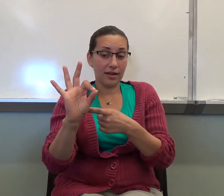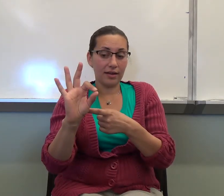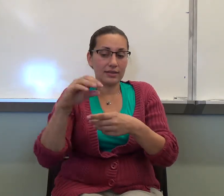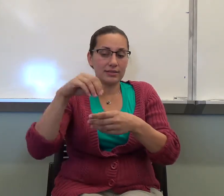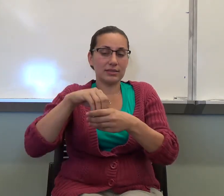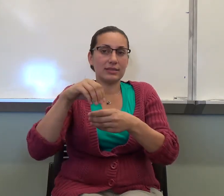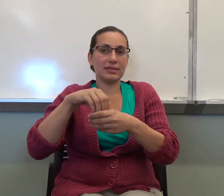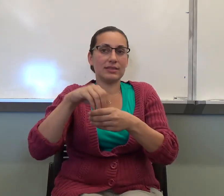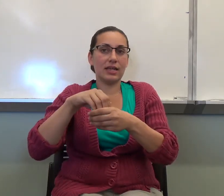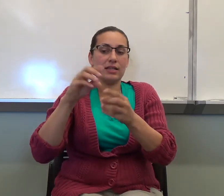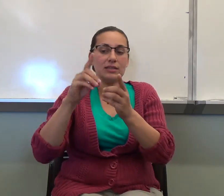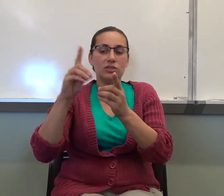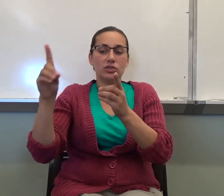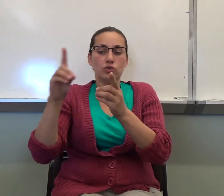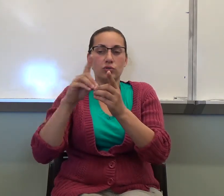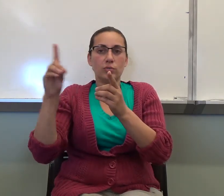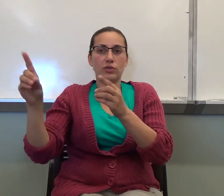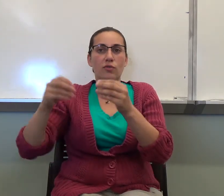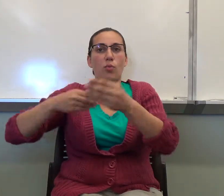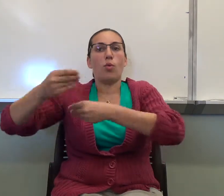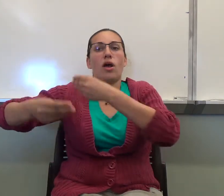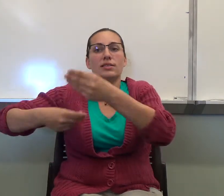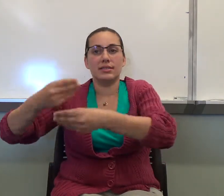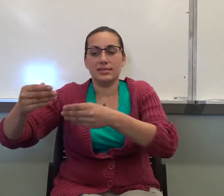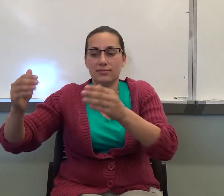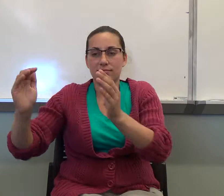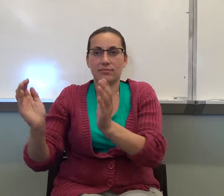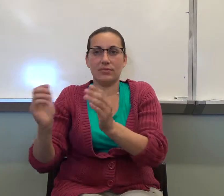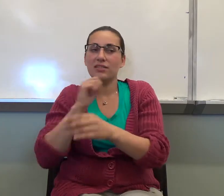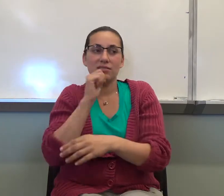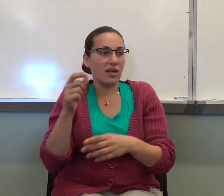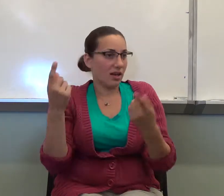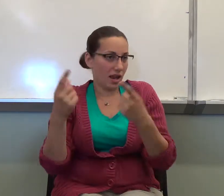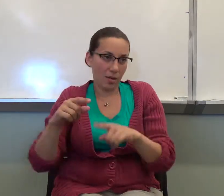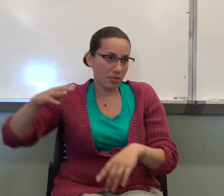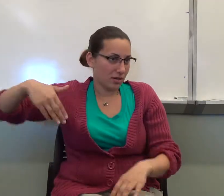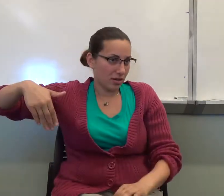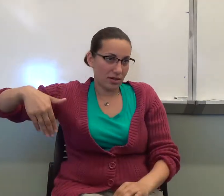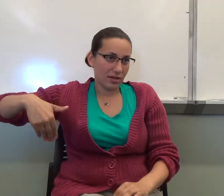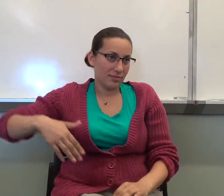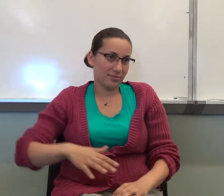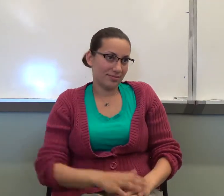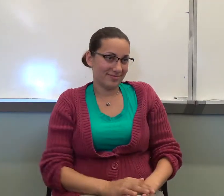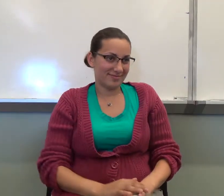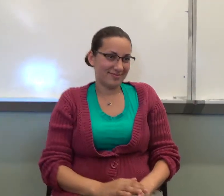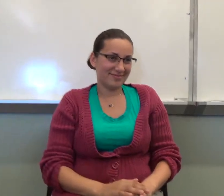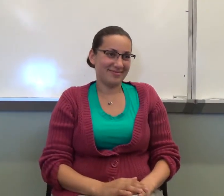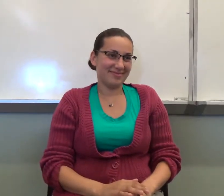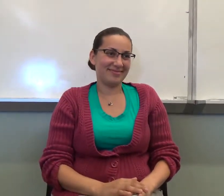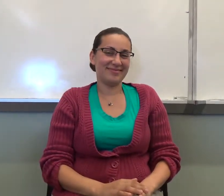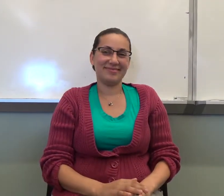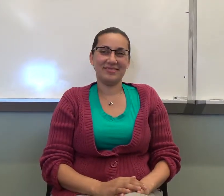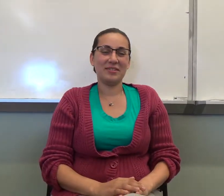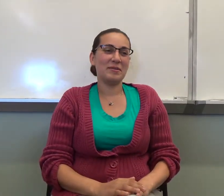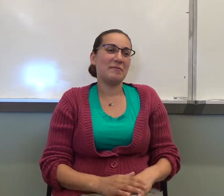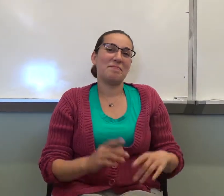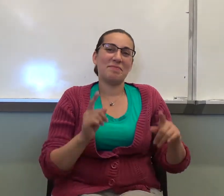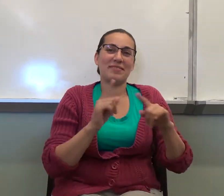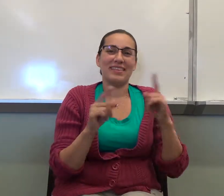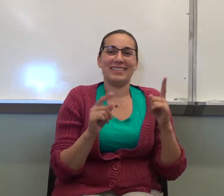process. And the distributive process hasn't happened yet. So in order to combine like terms, you first